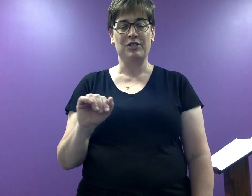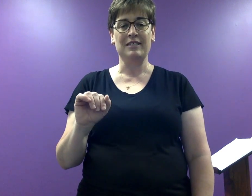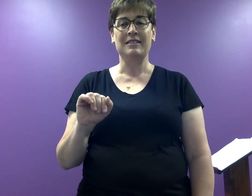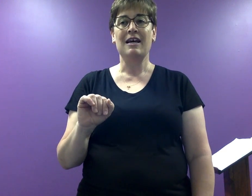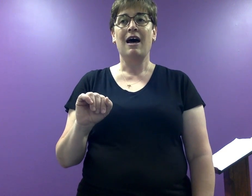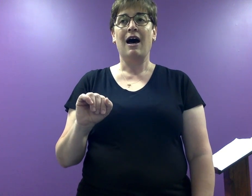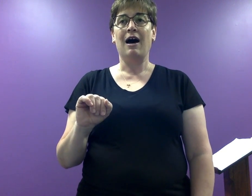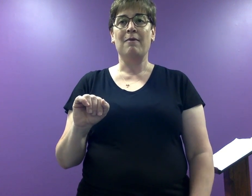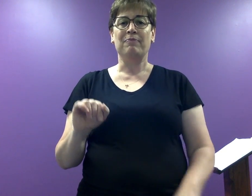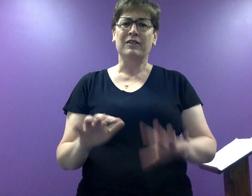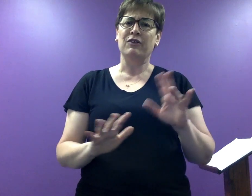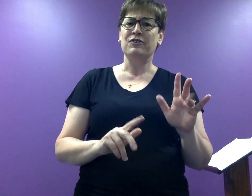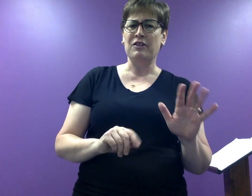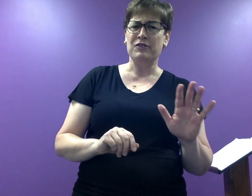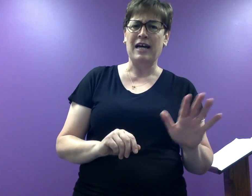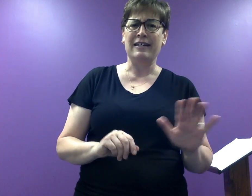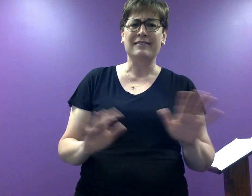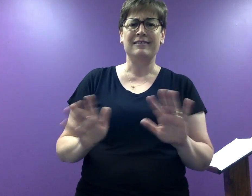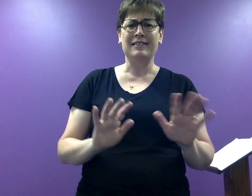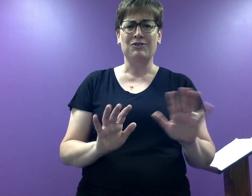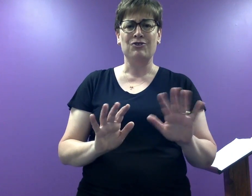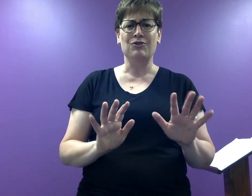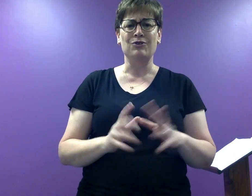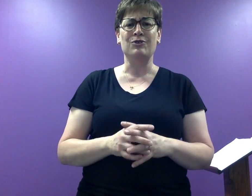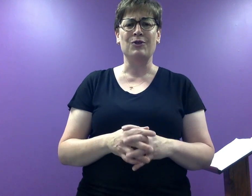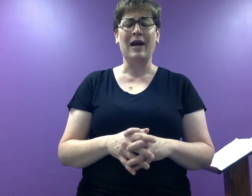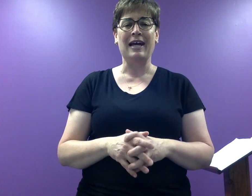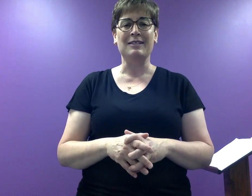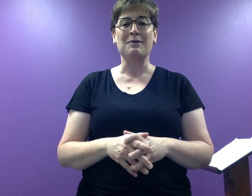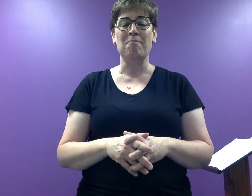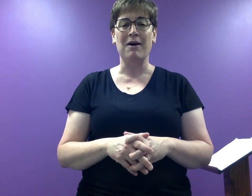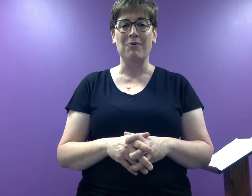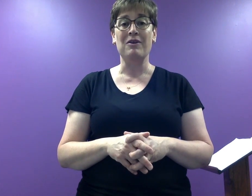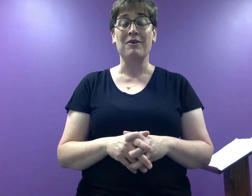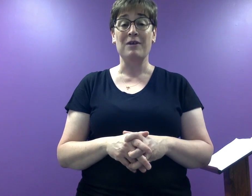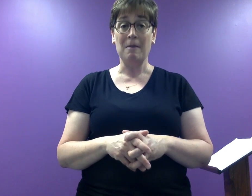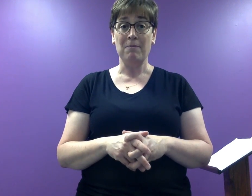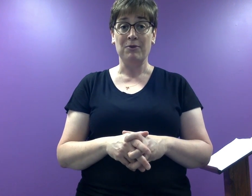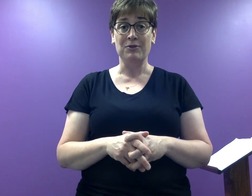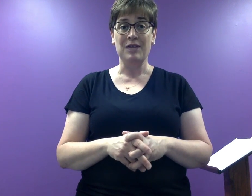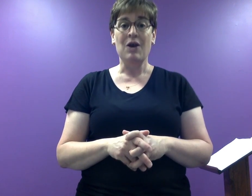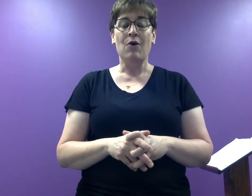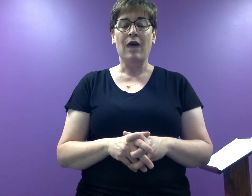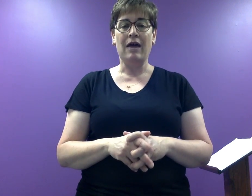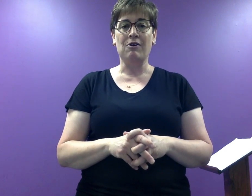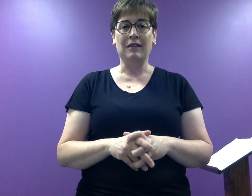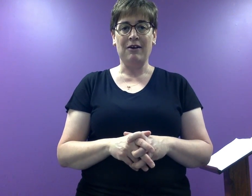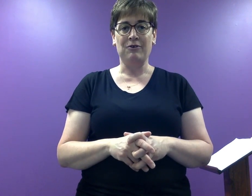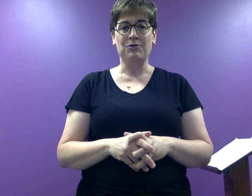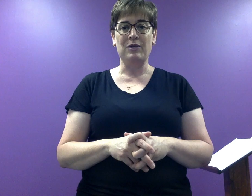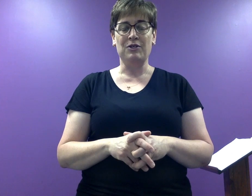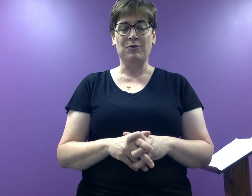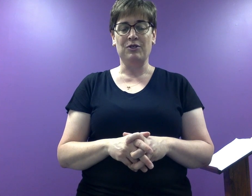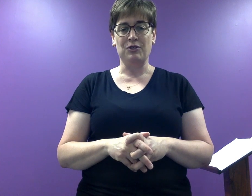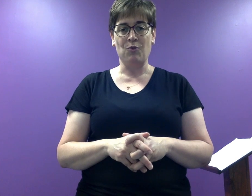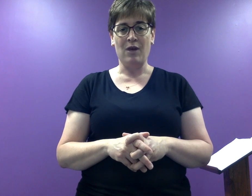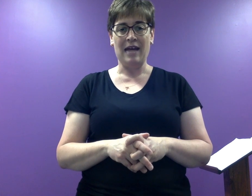motions, there's other signs that you do use 2 hands. But with our numbers and our letters, we do with just one